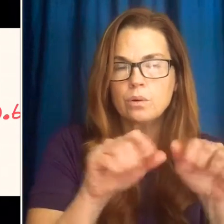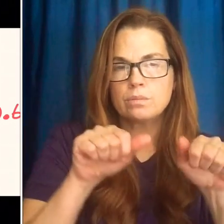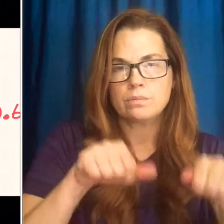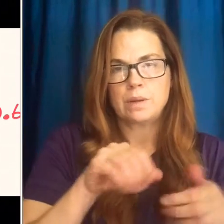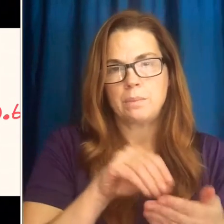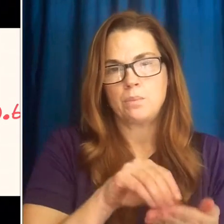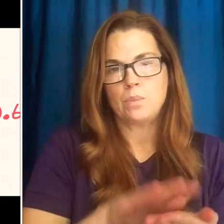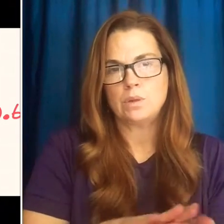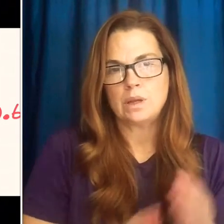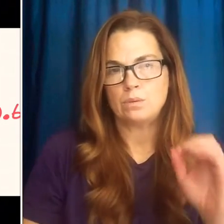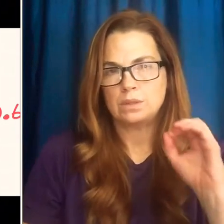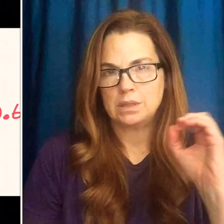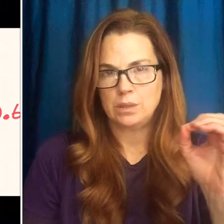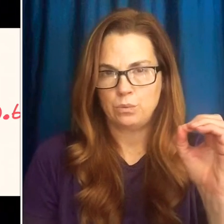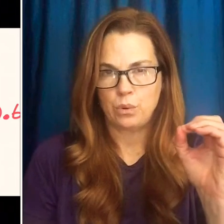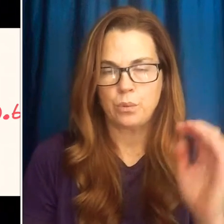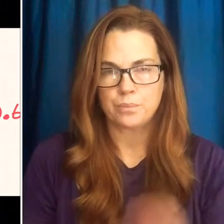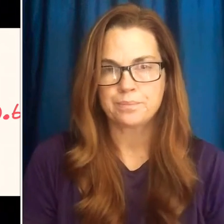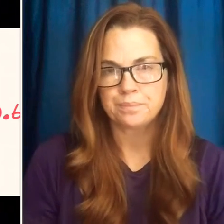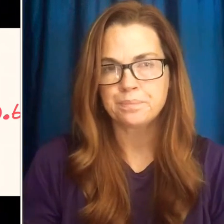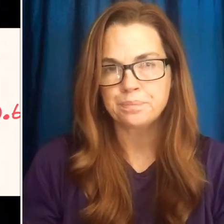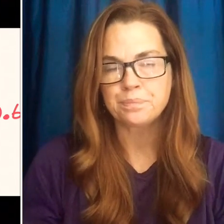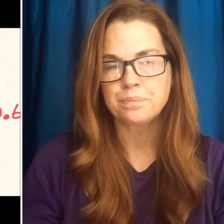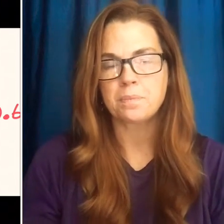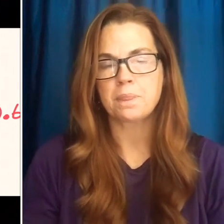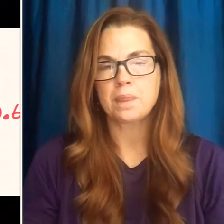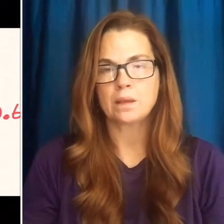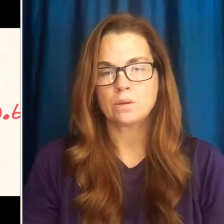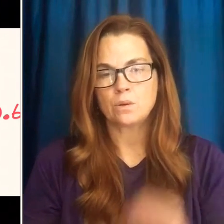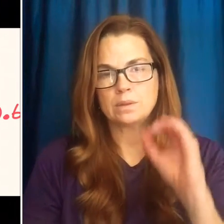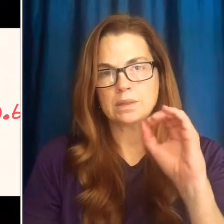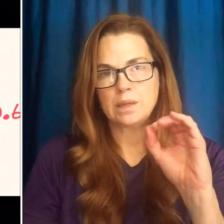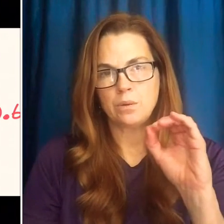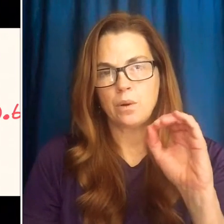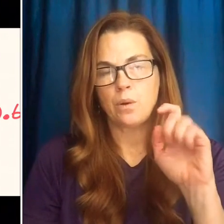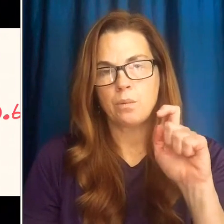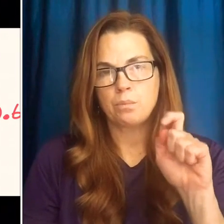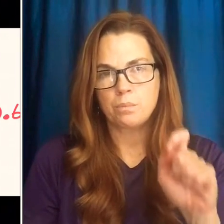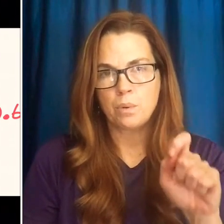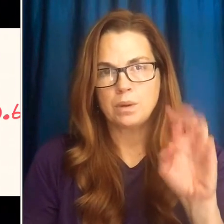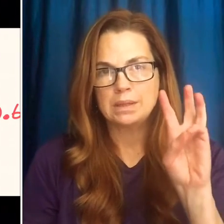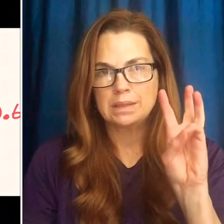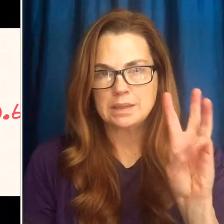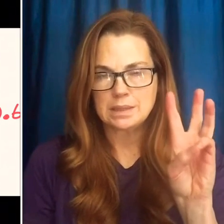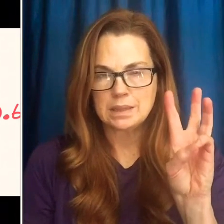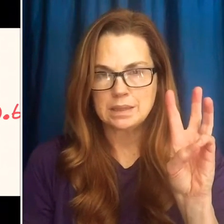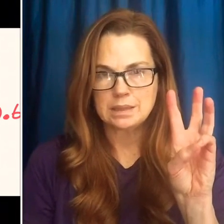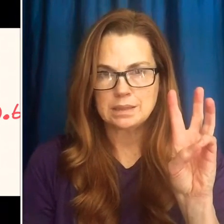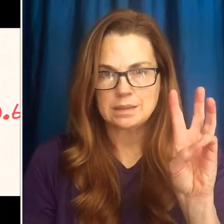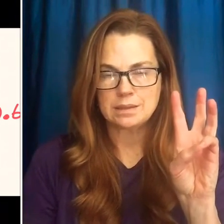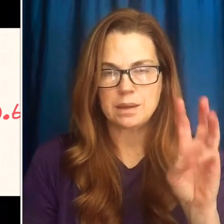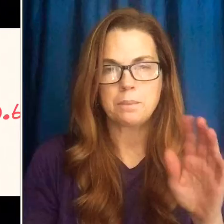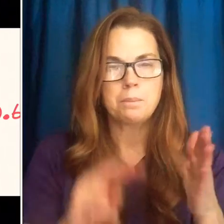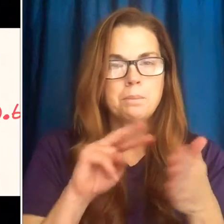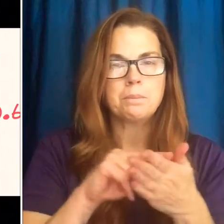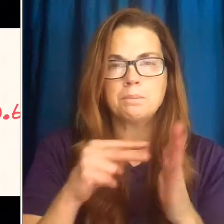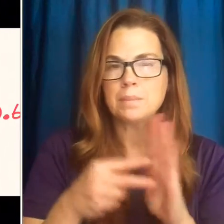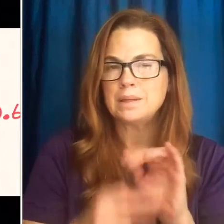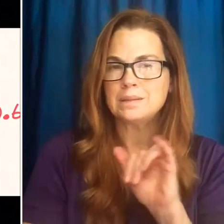0.6 or 6/10 is exactly the same value as 0.60 or